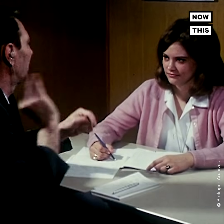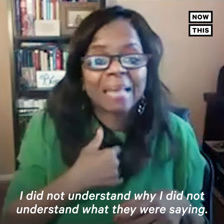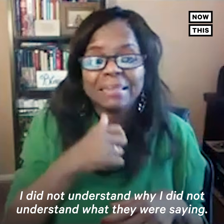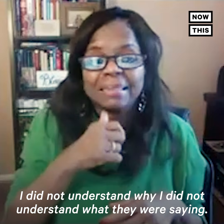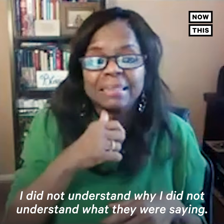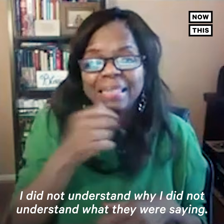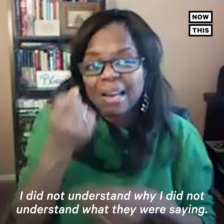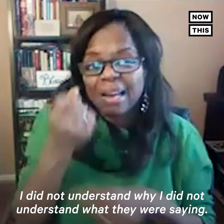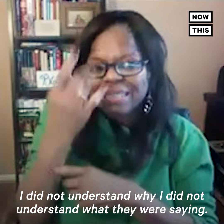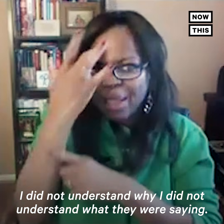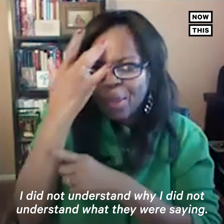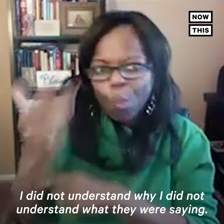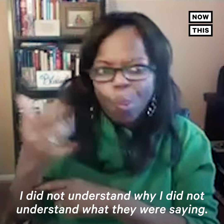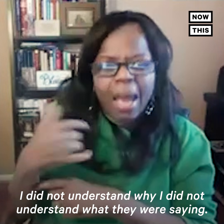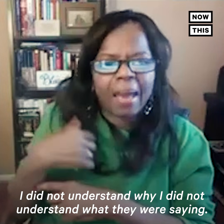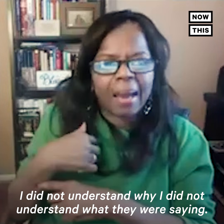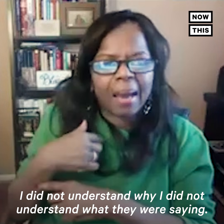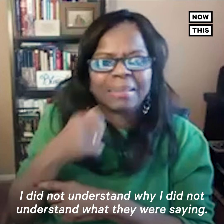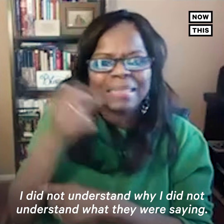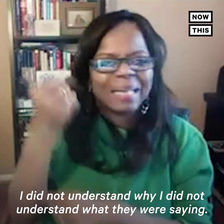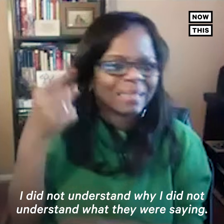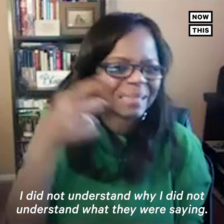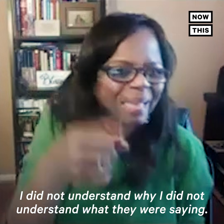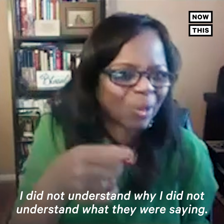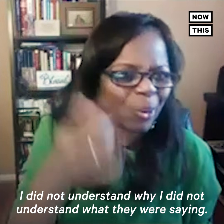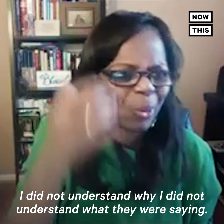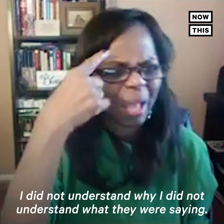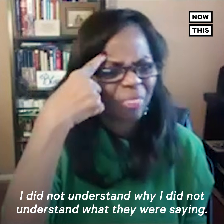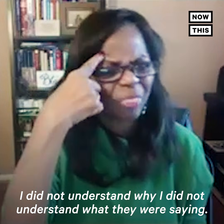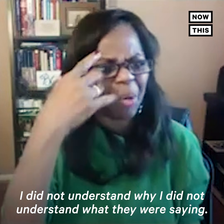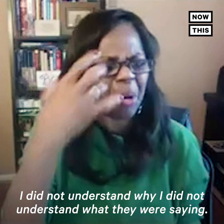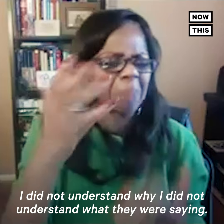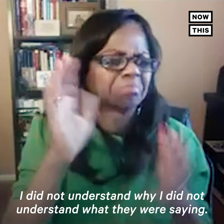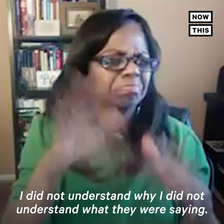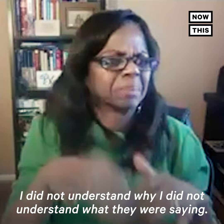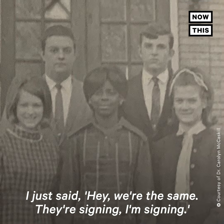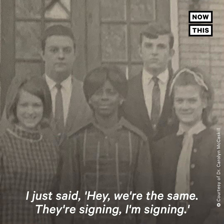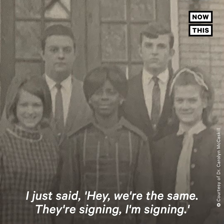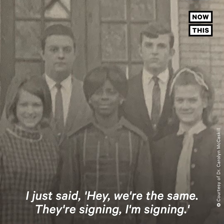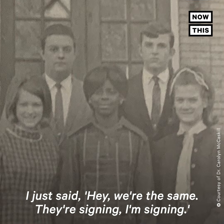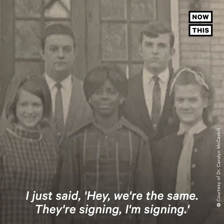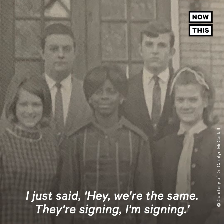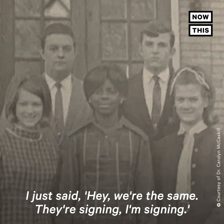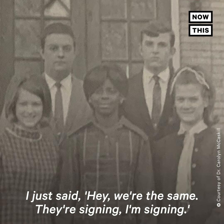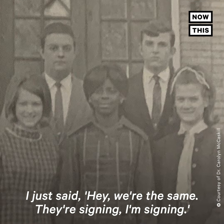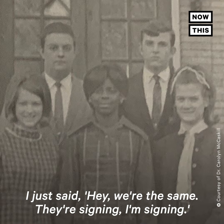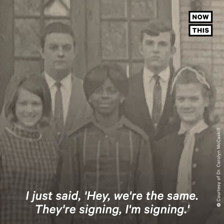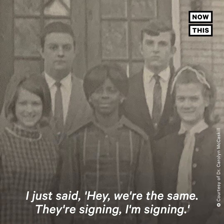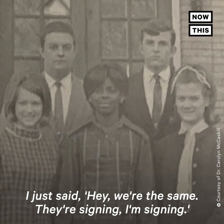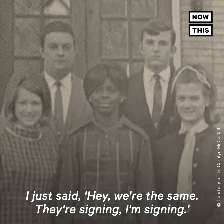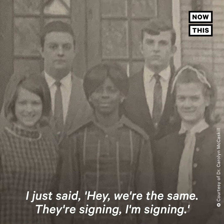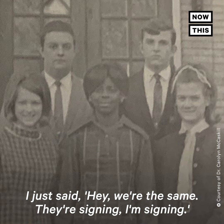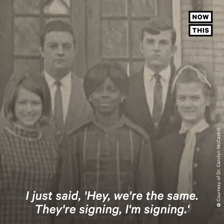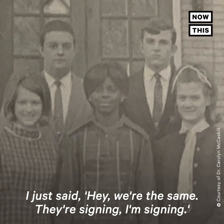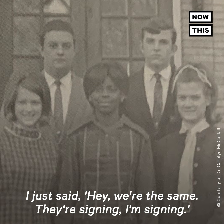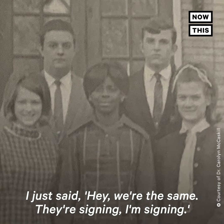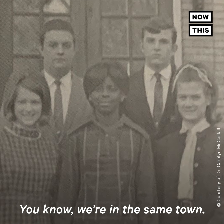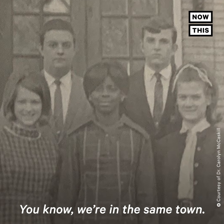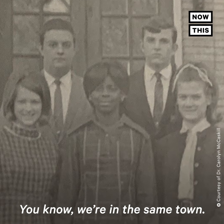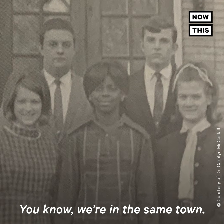I did not understand why I did not understand what they were saying. I just said, hey, we're the same. They're signing, I'm signing. You know, we're in the